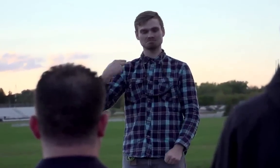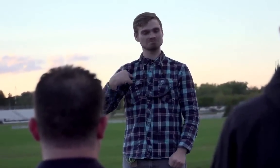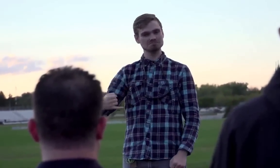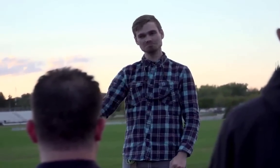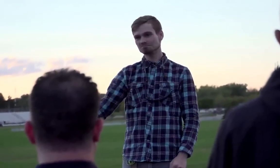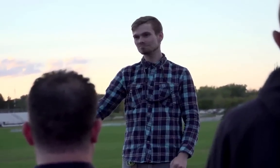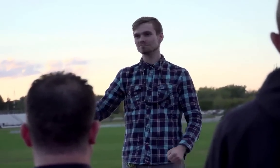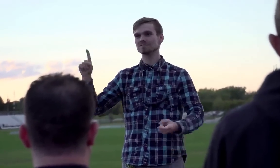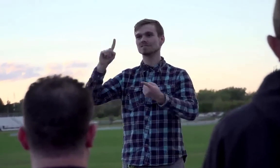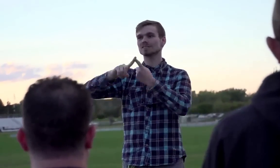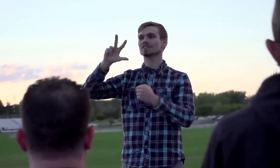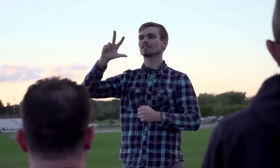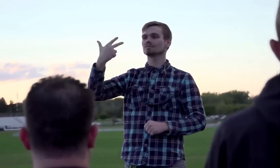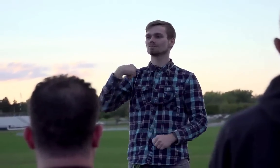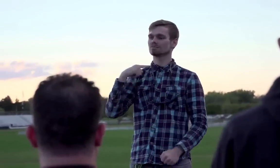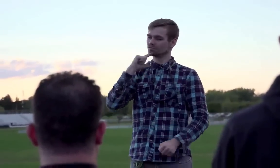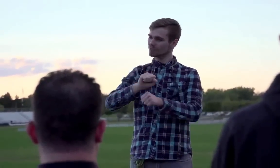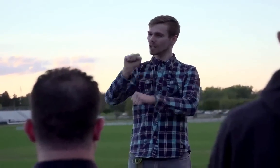a while.